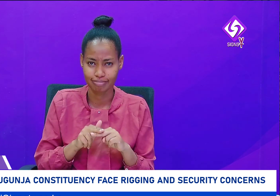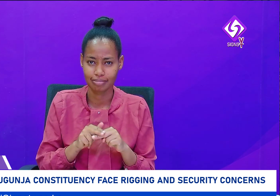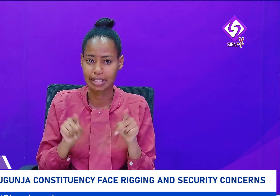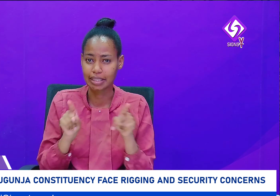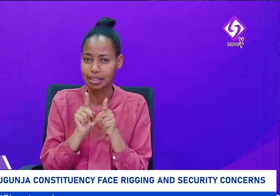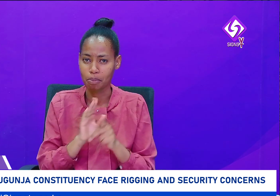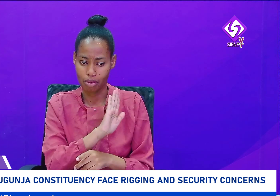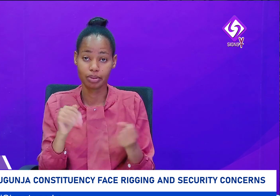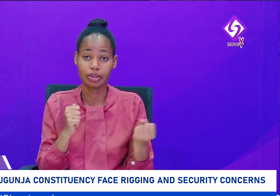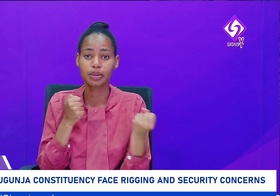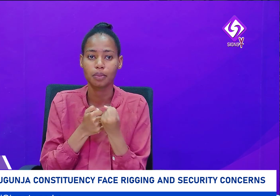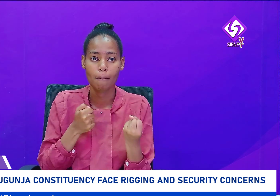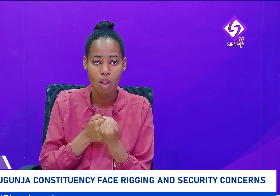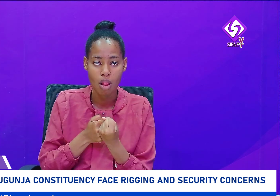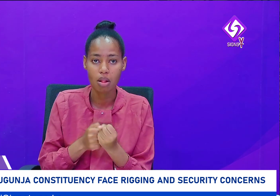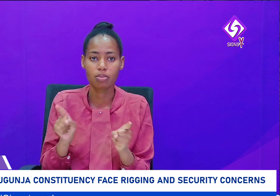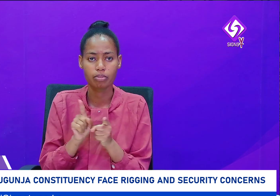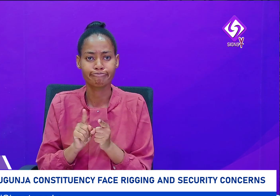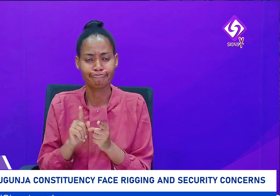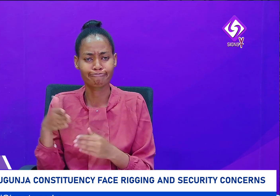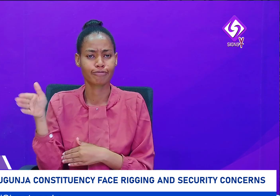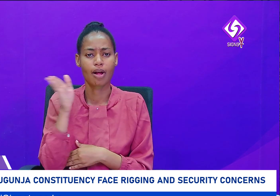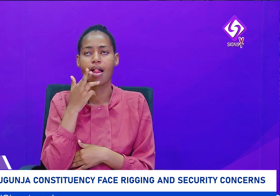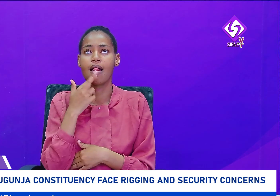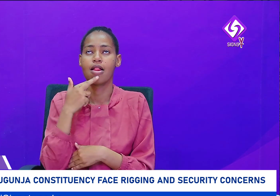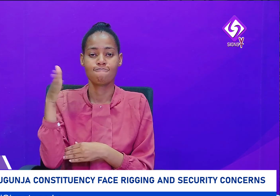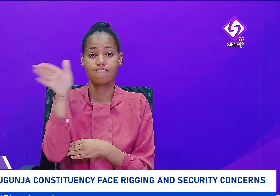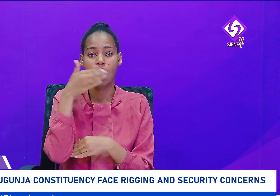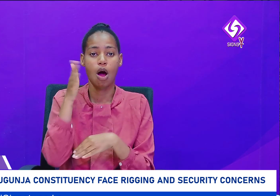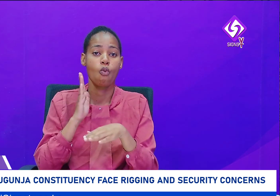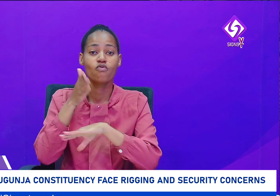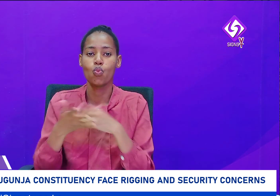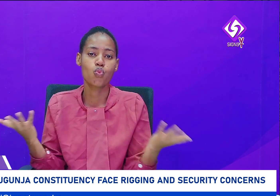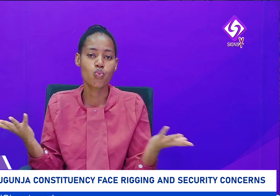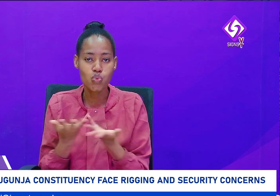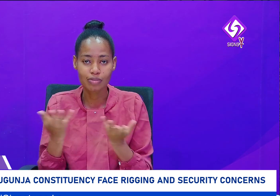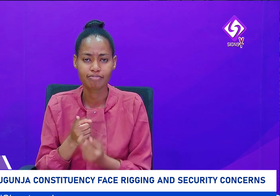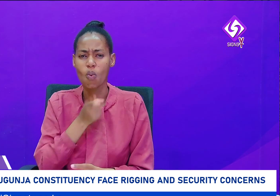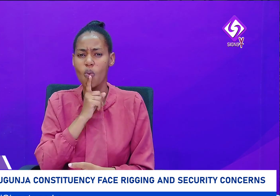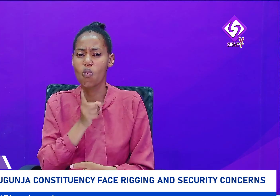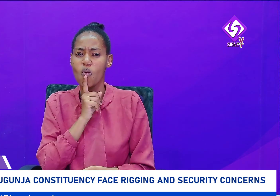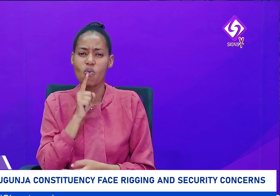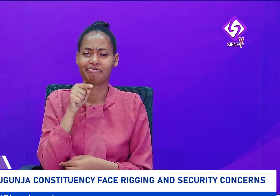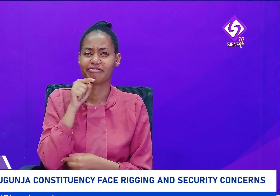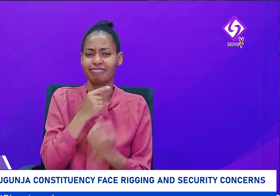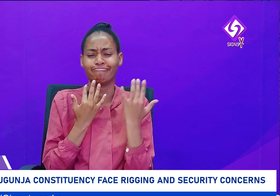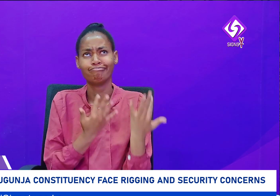of ODM members, including candidates and their supporters, have raised a red flag over what they claim